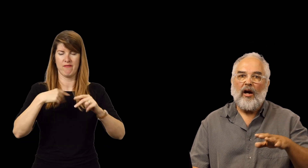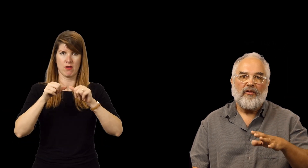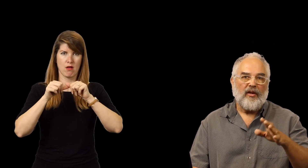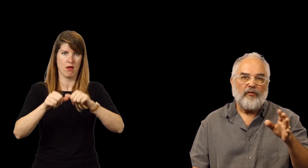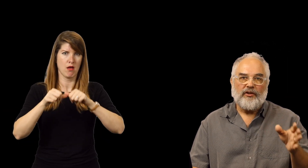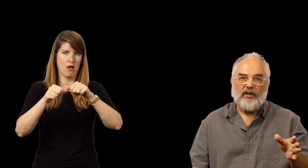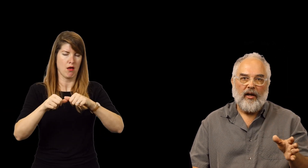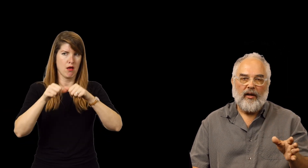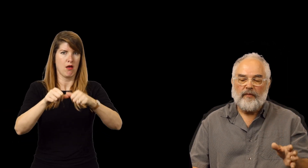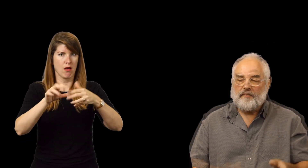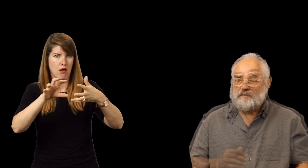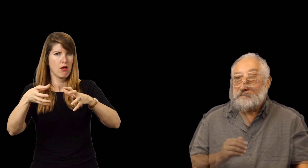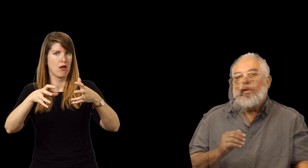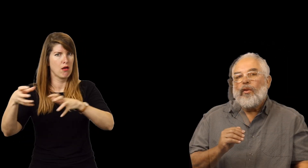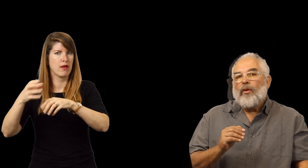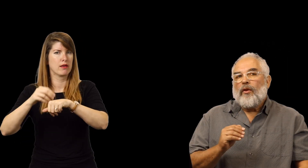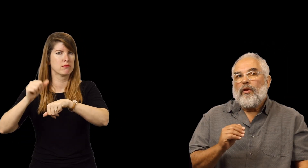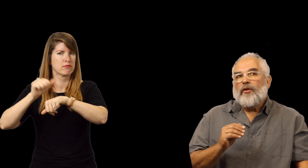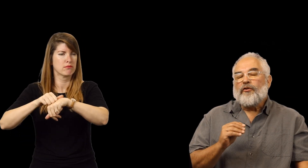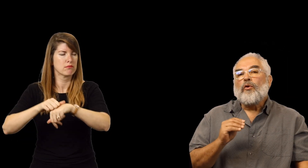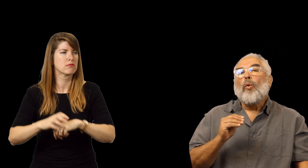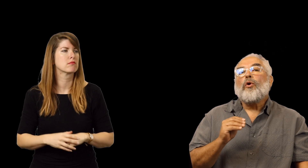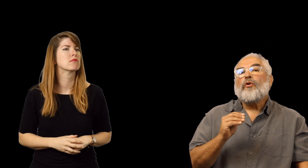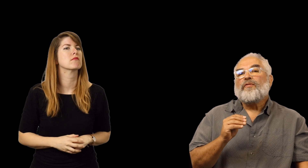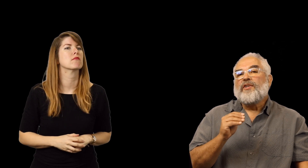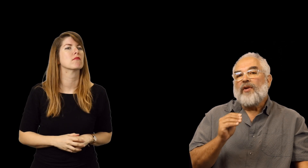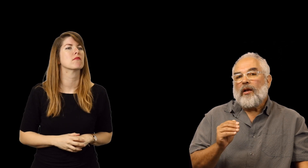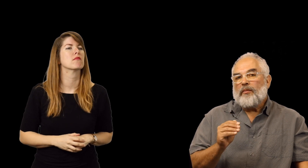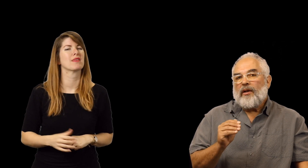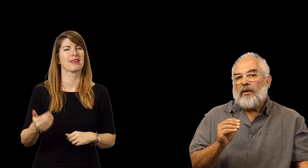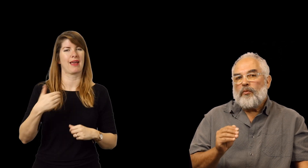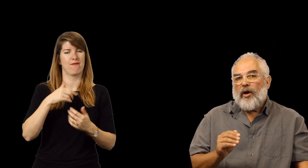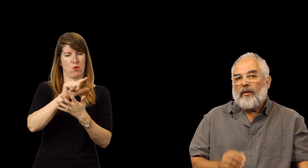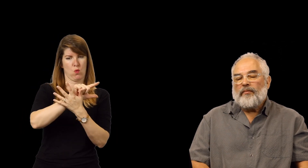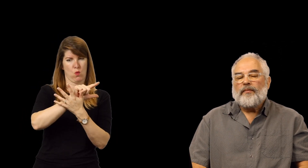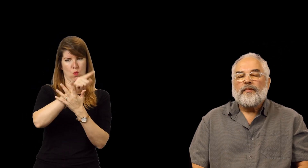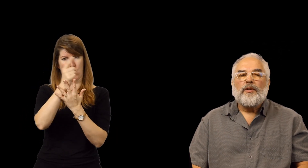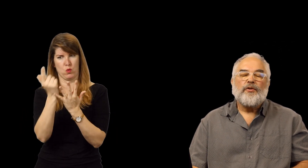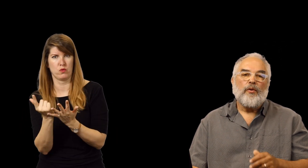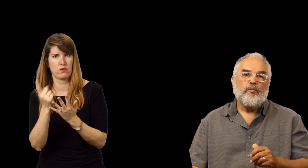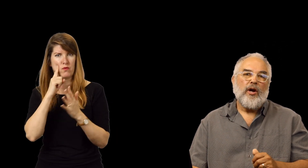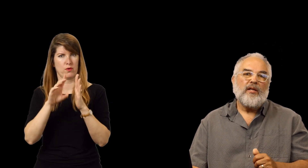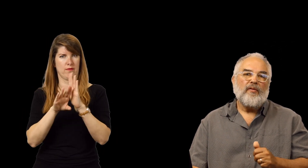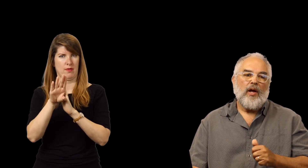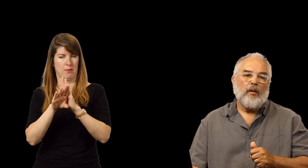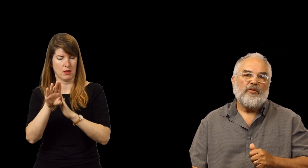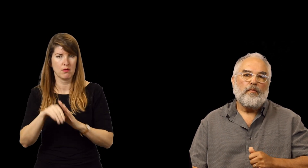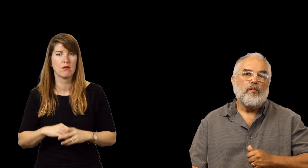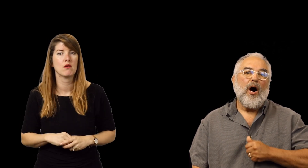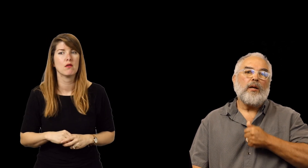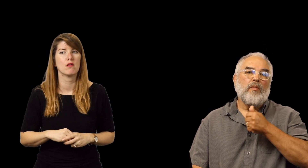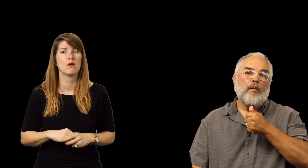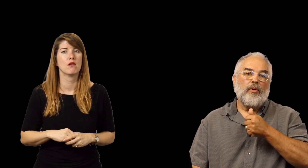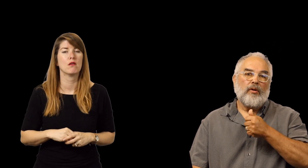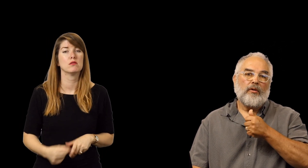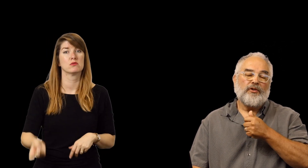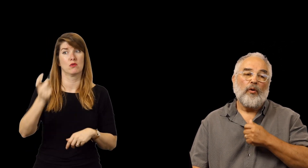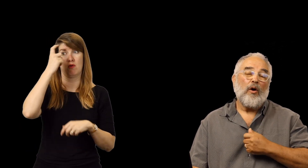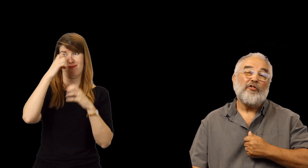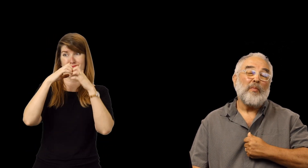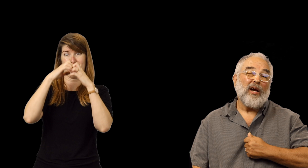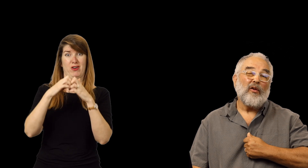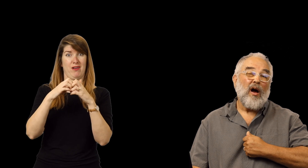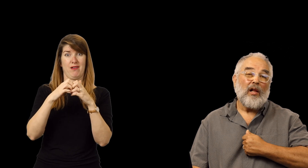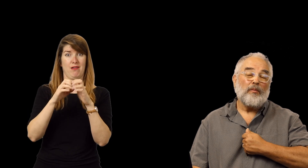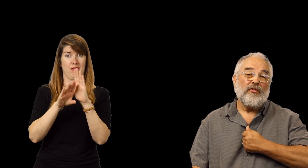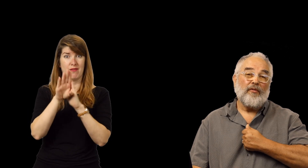chronic chaos and rigidity. There's an order of development in the brain. So the brain develops bottom up. So